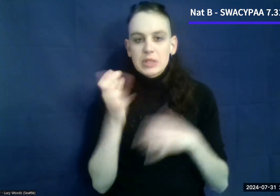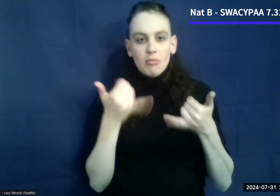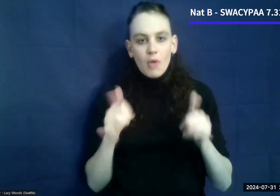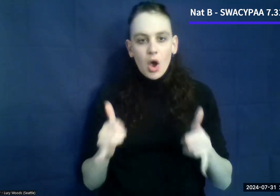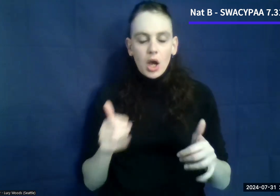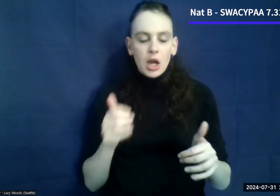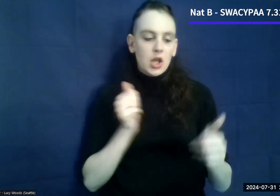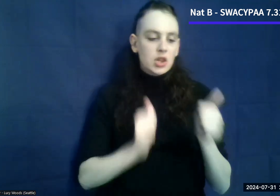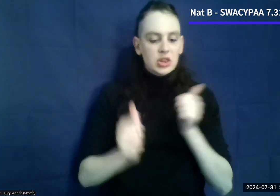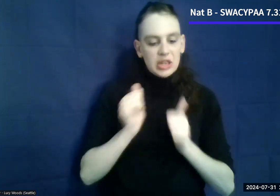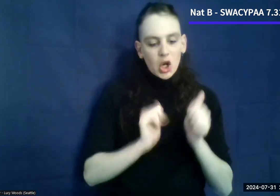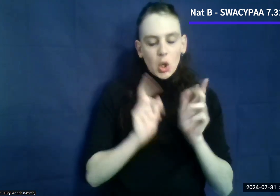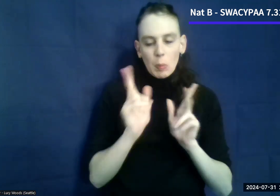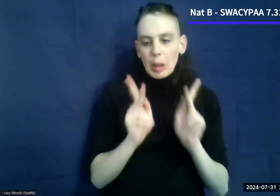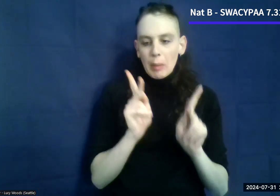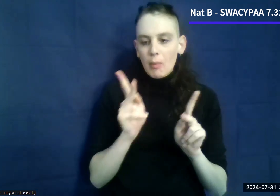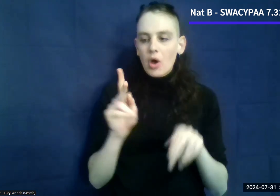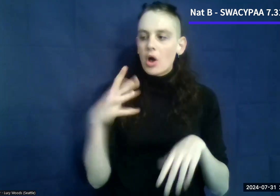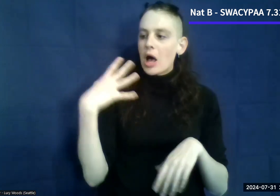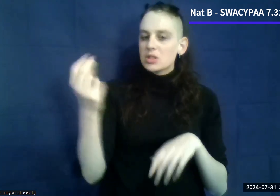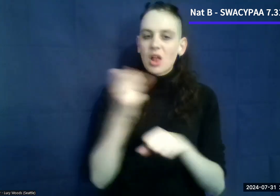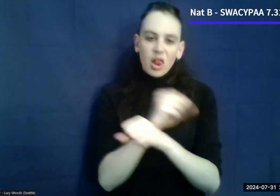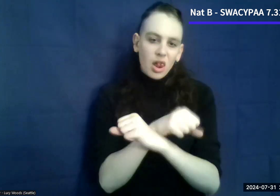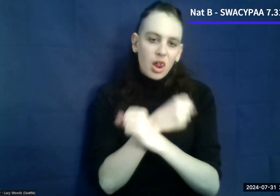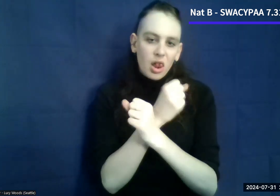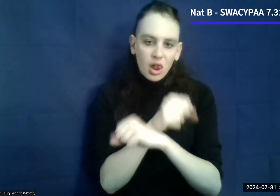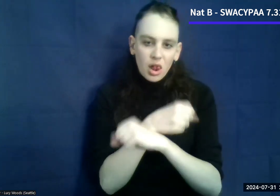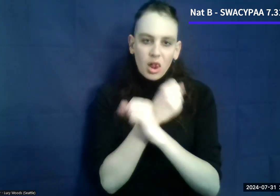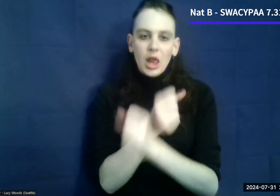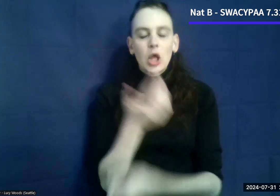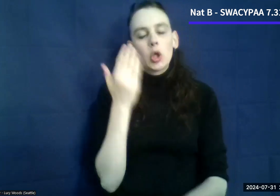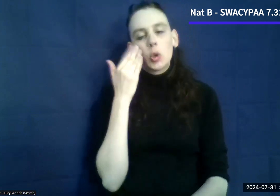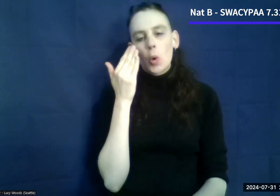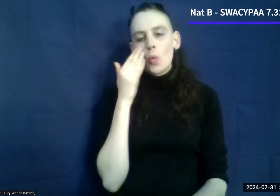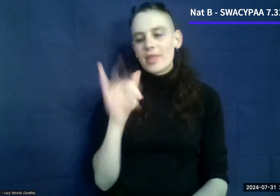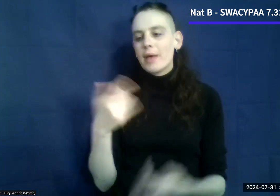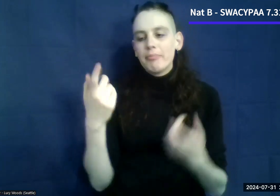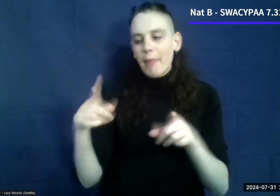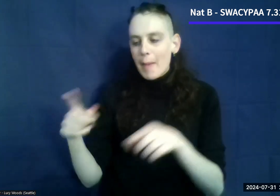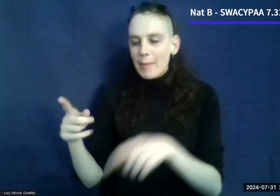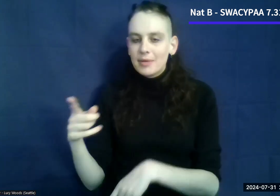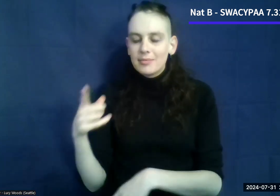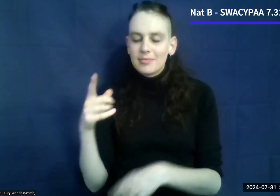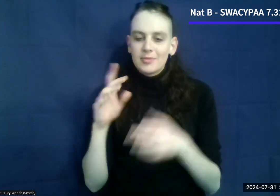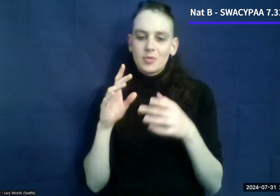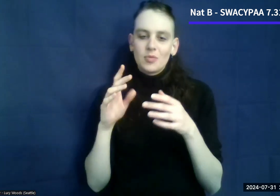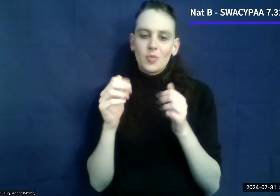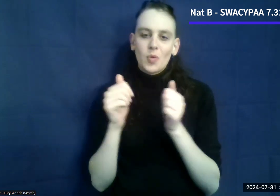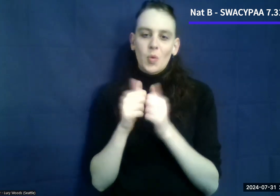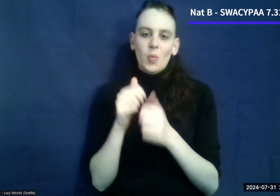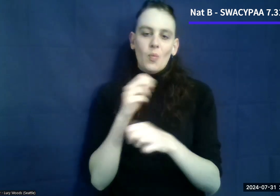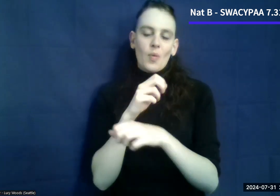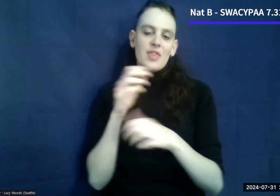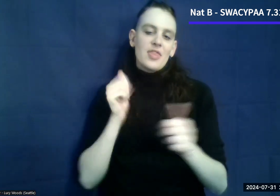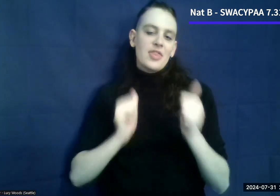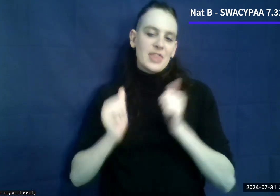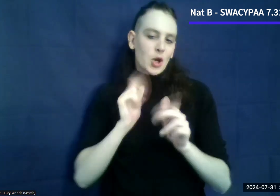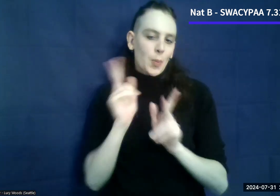like making out. If you were a part of theater, you know that like that's like what they do. They're just weird. Like that, very touchy-feely